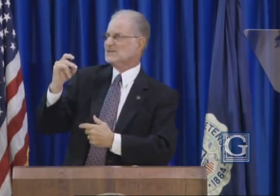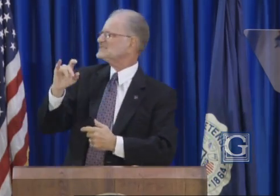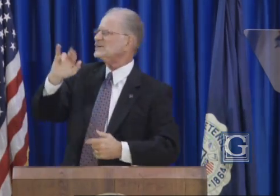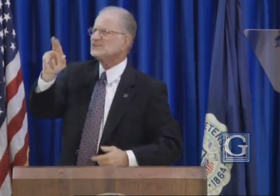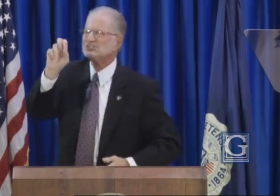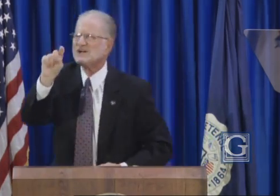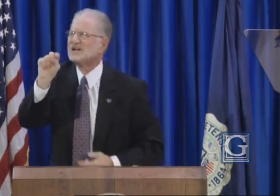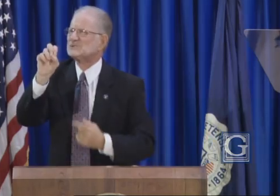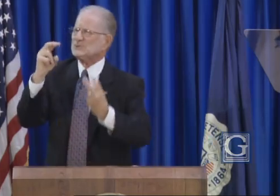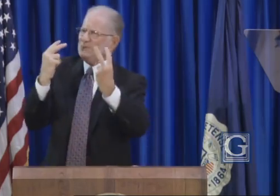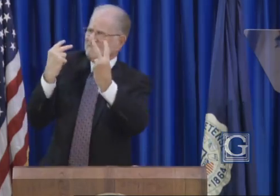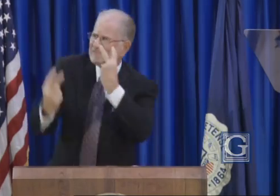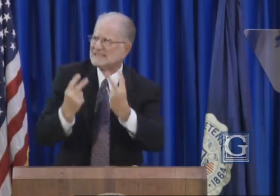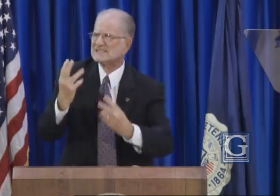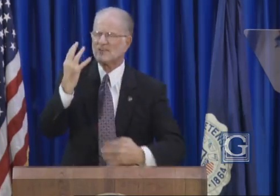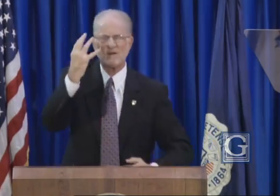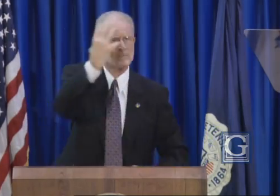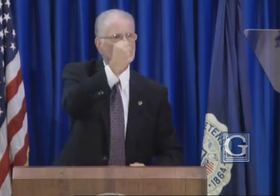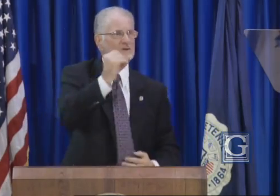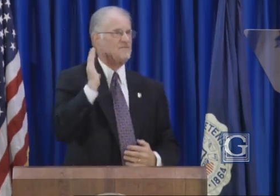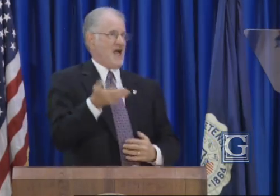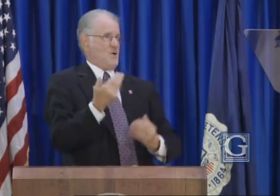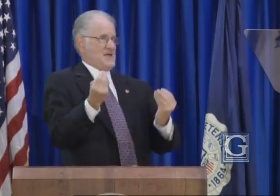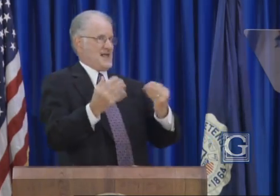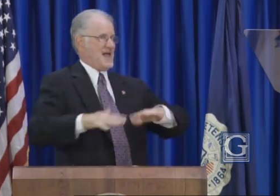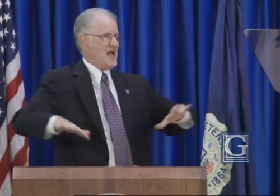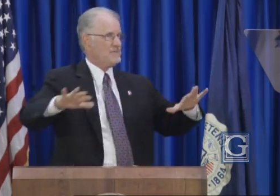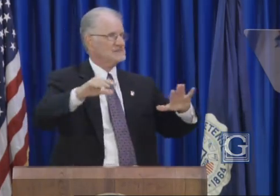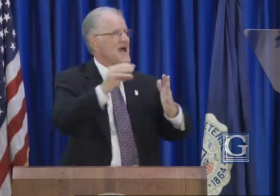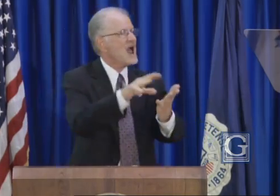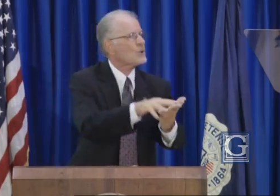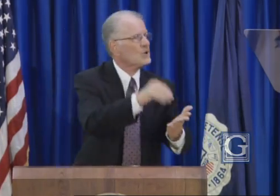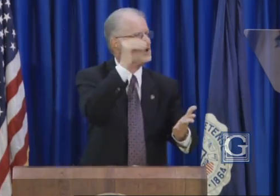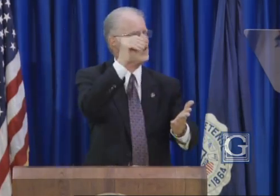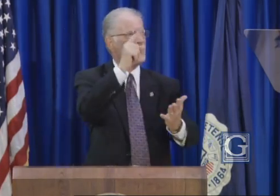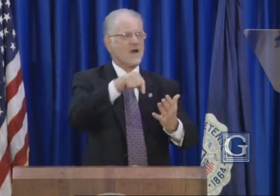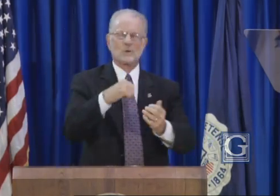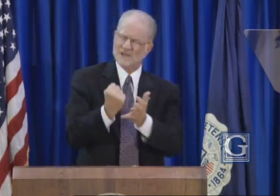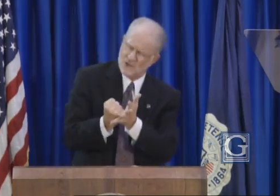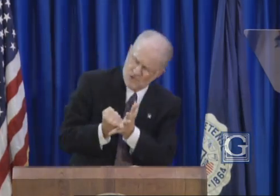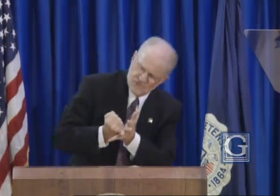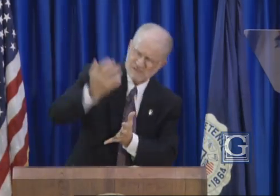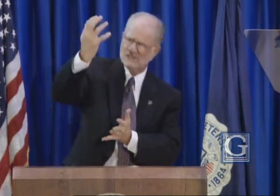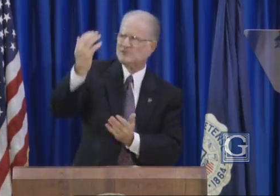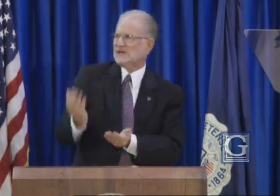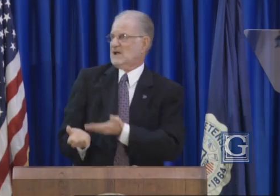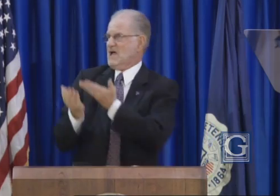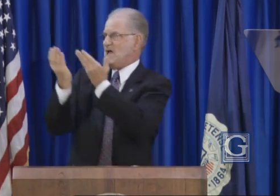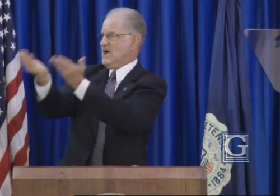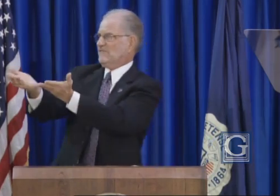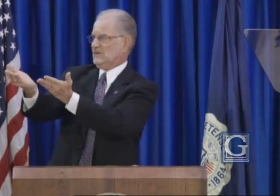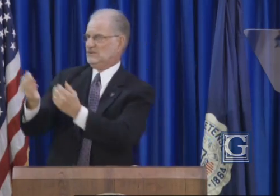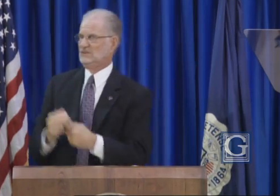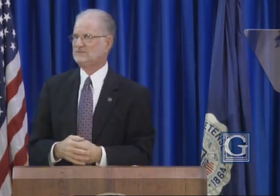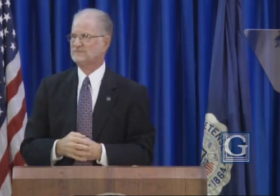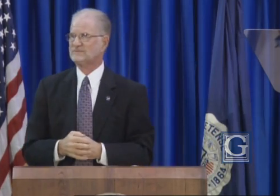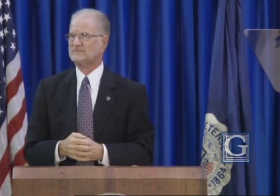D.C. just to visit our beautiful campus and to learn what we so richly